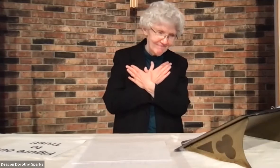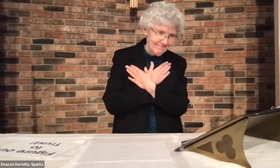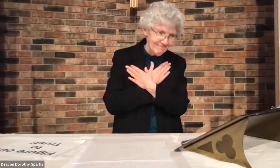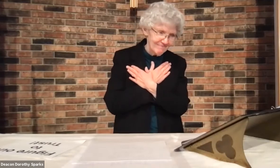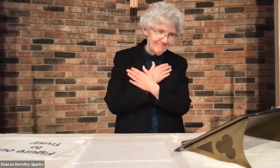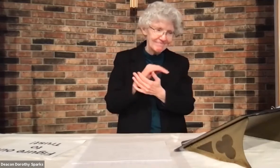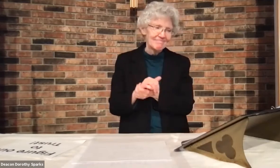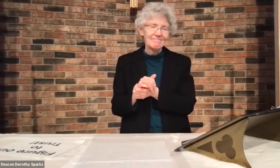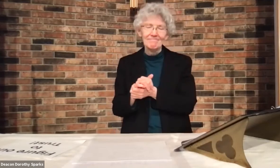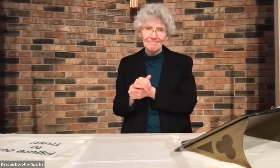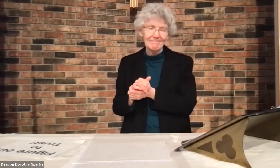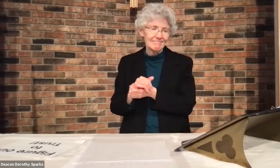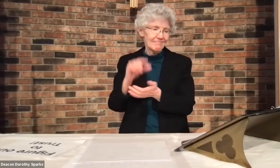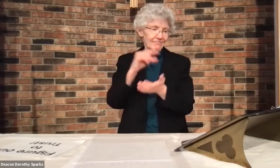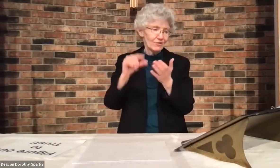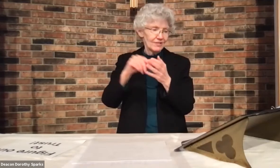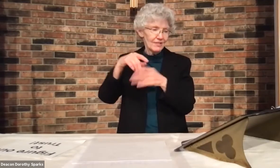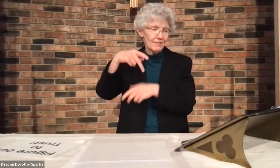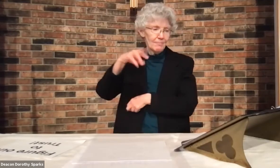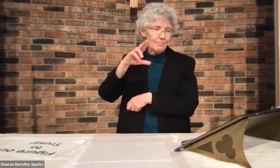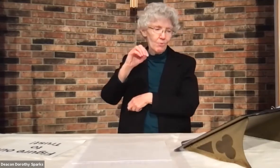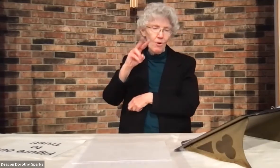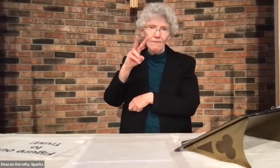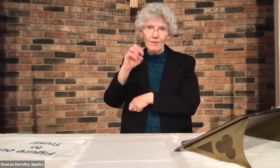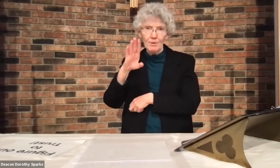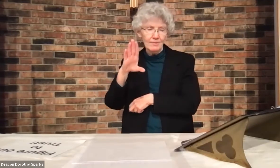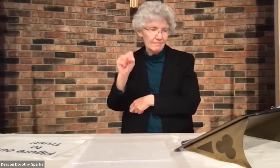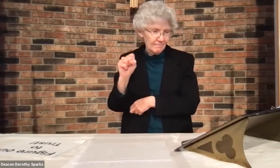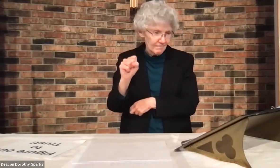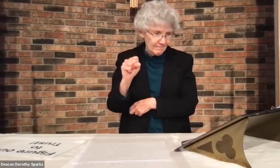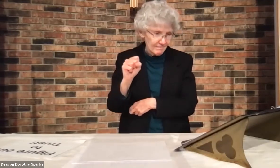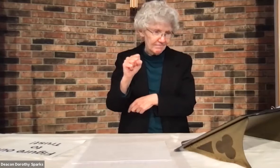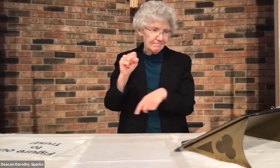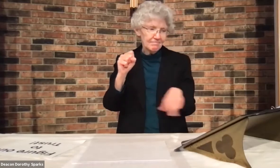these different six perspectives, provide some peace and calm.